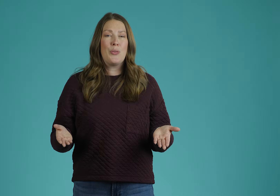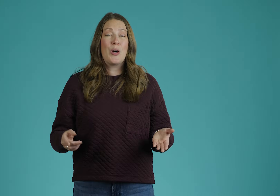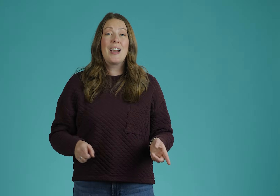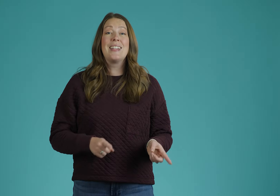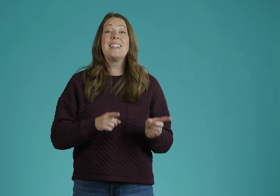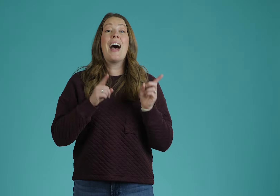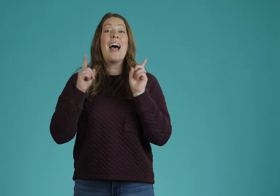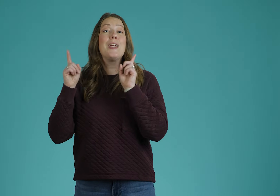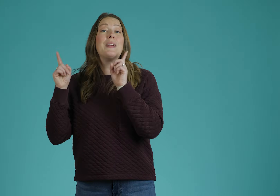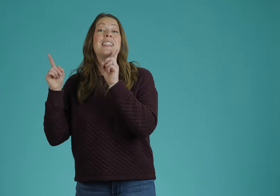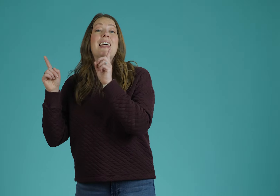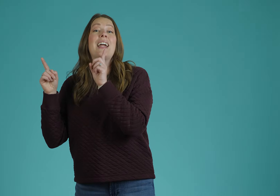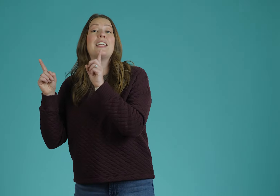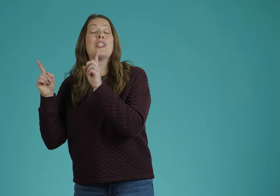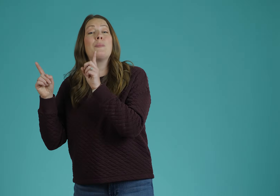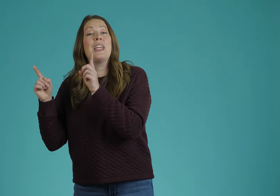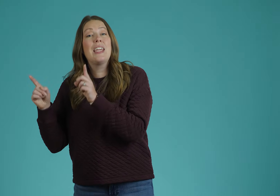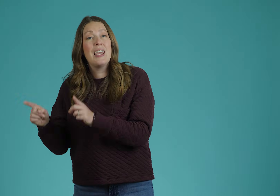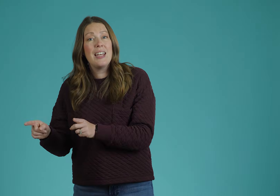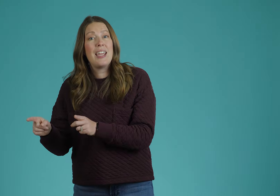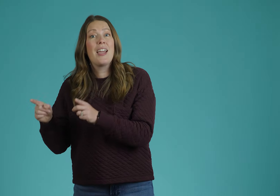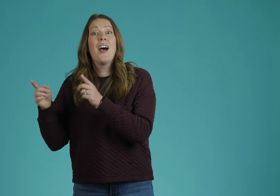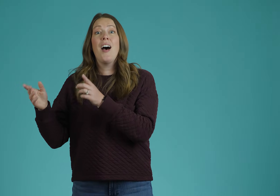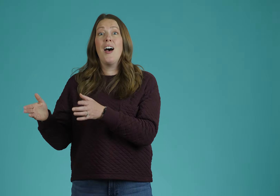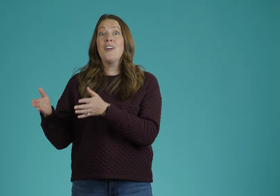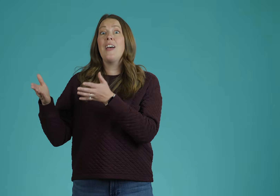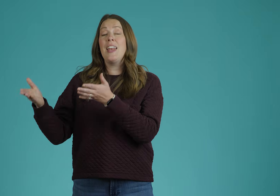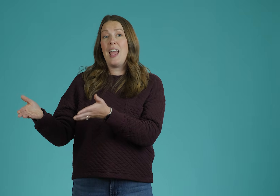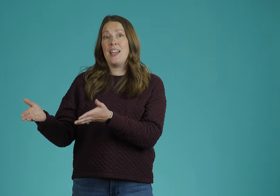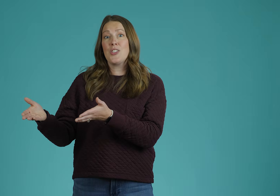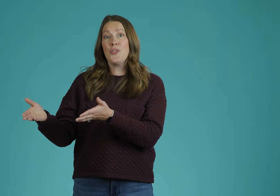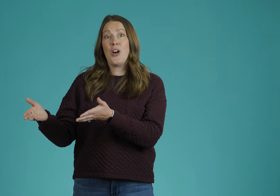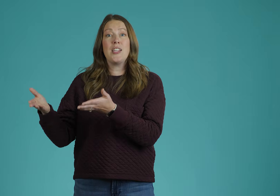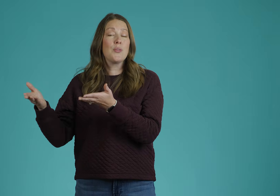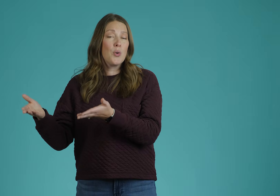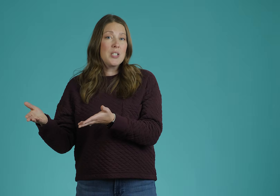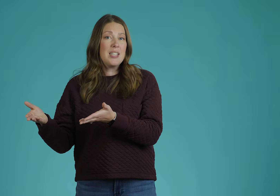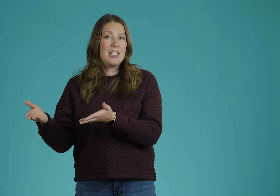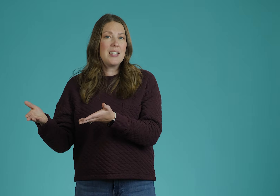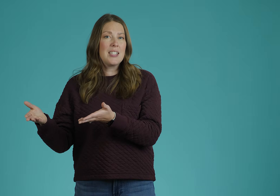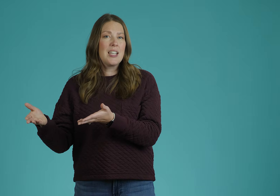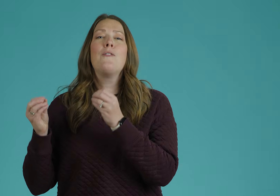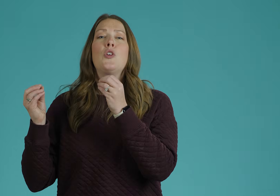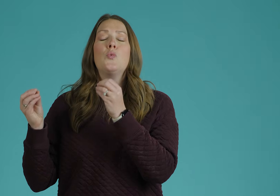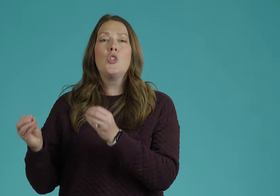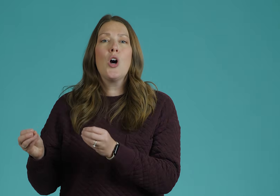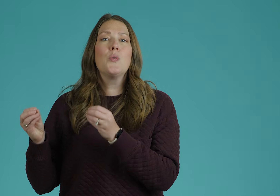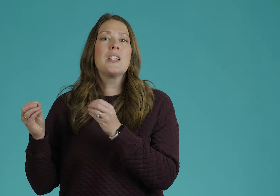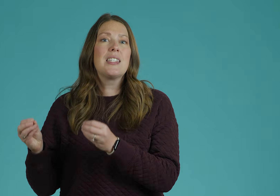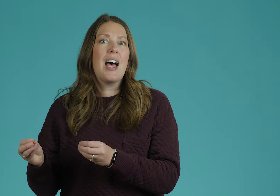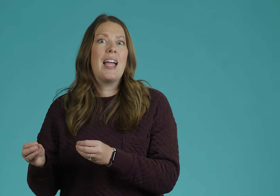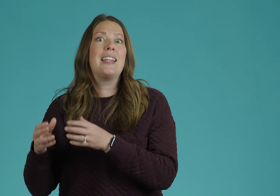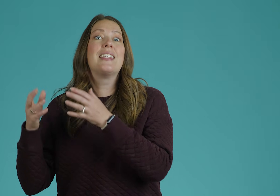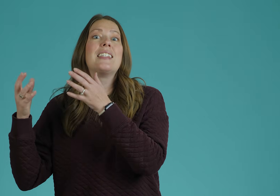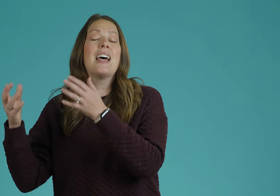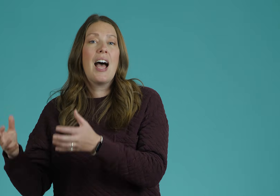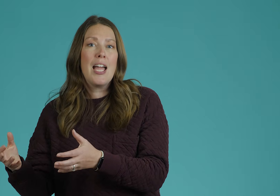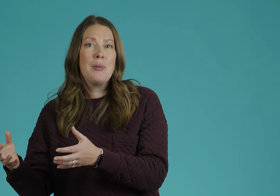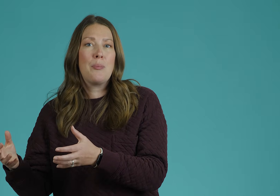before, time is signed at the beginning of an ASL phrase or sentence. If you don't sign the time at the